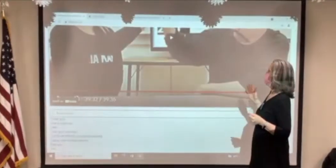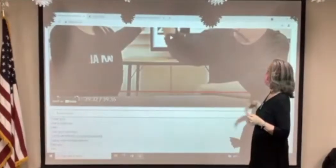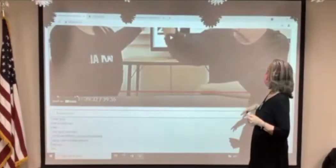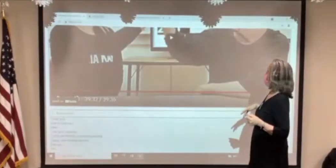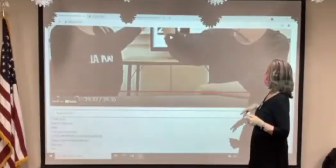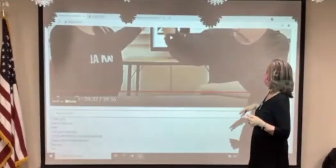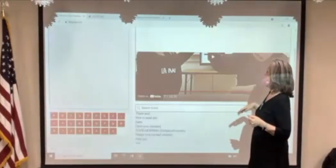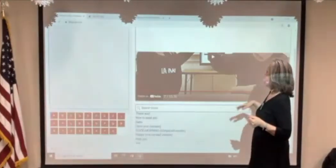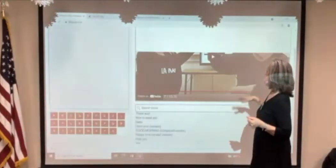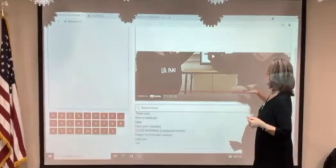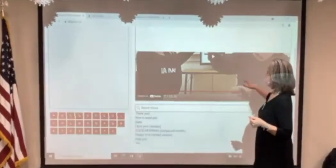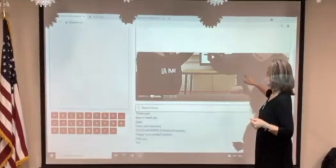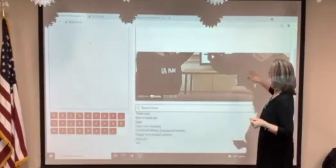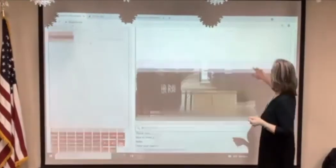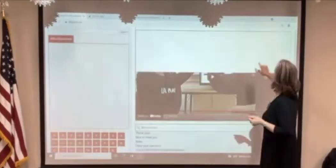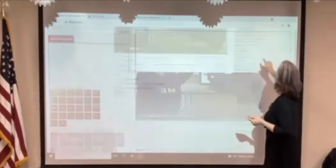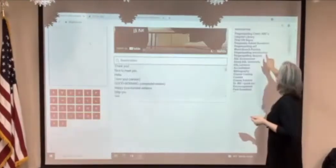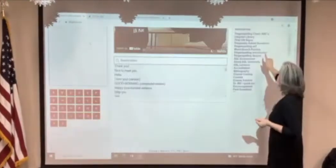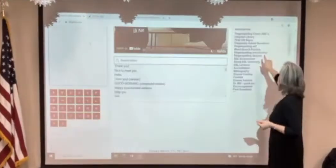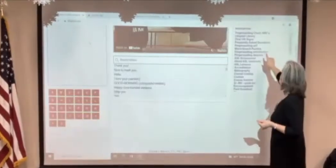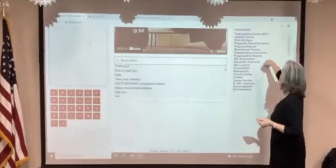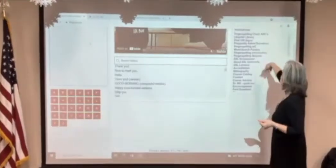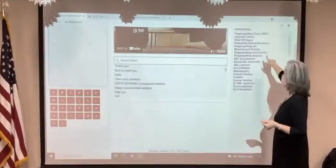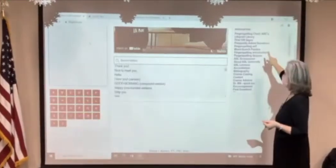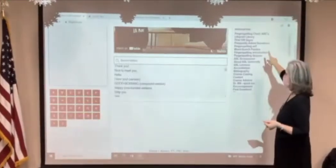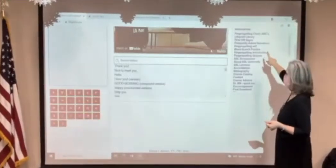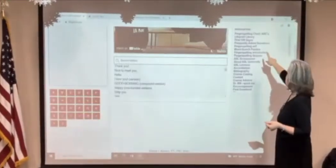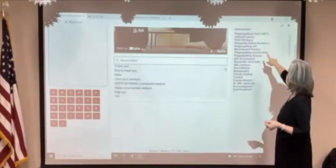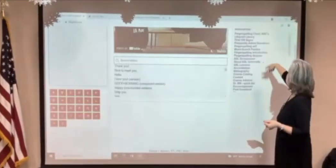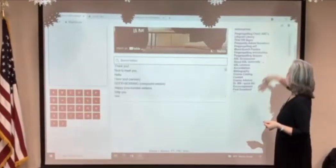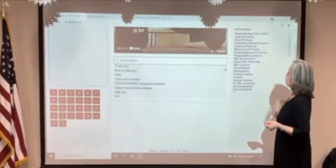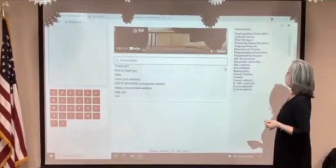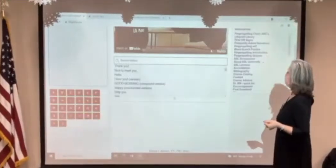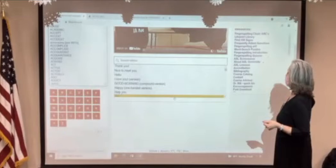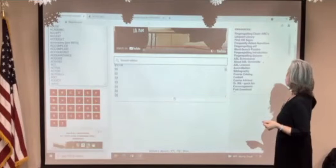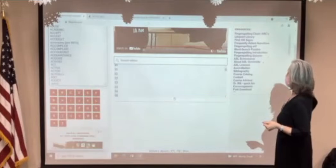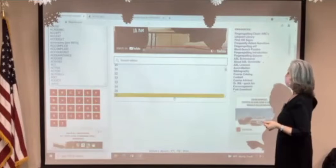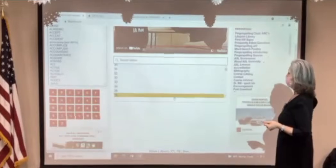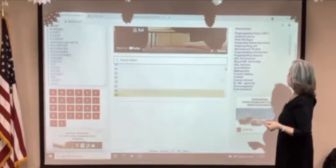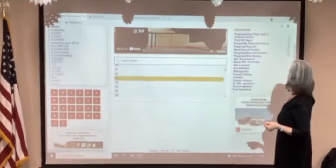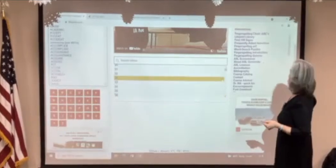and go back one more time, because I want you to see how many lessons there were. We go all the way up.